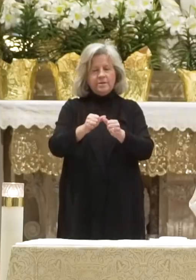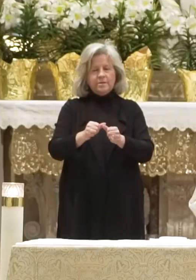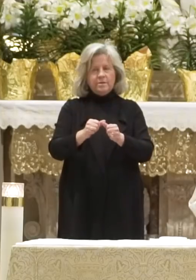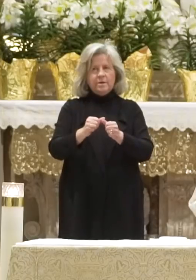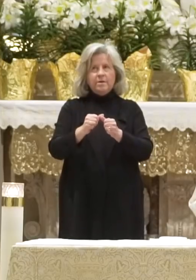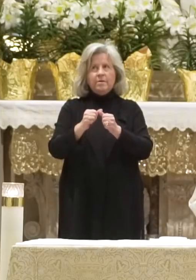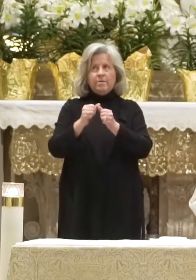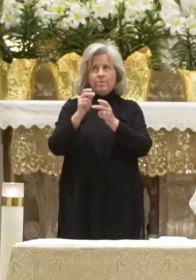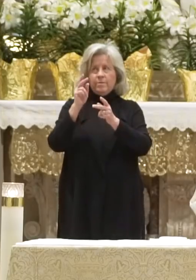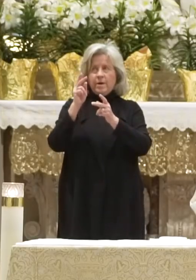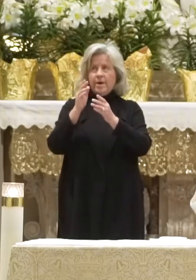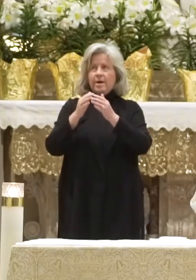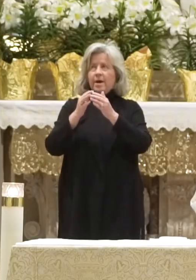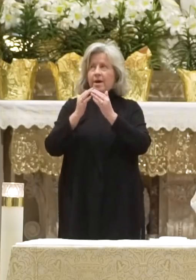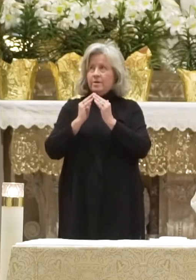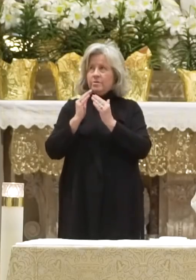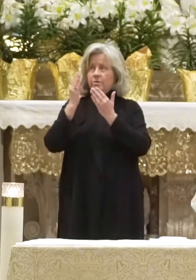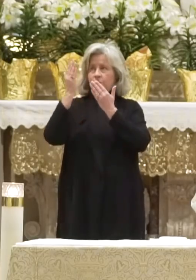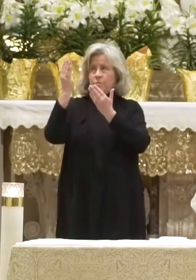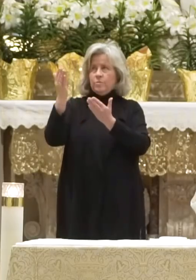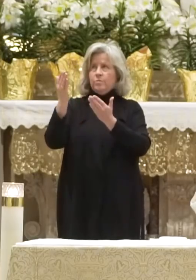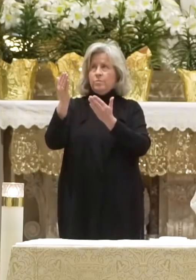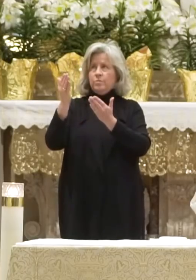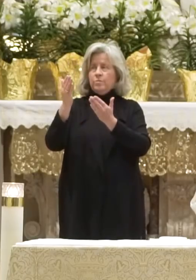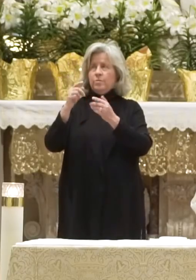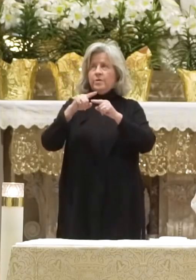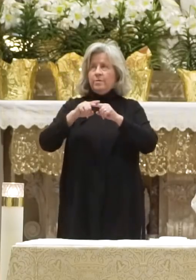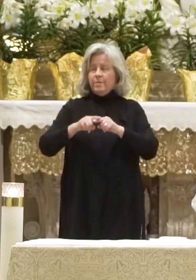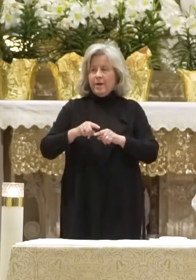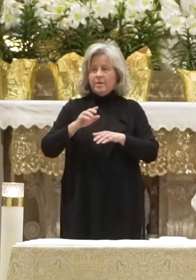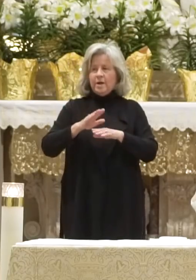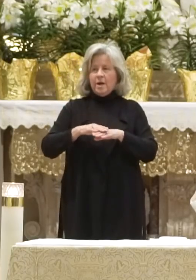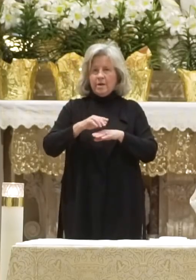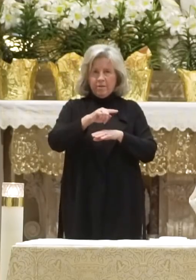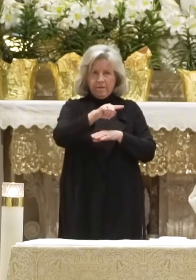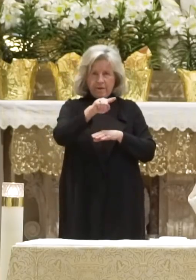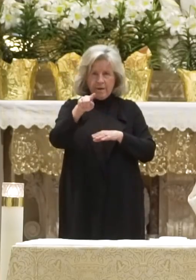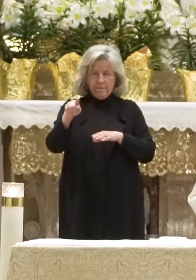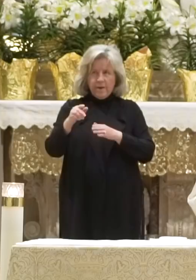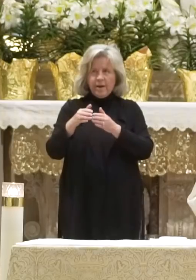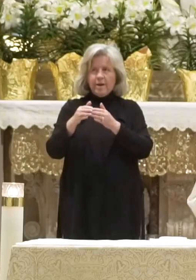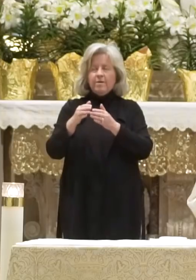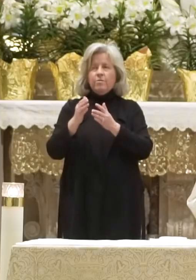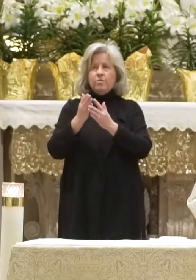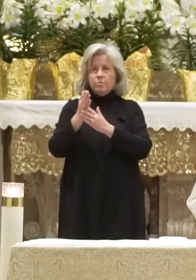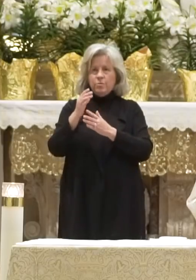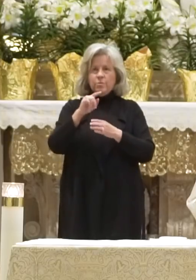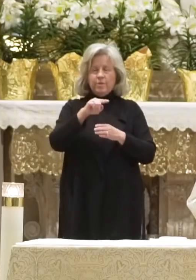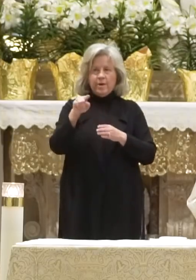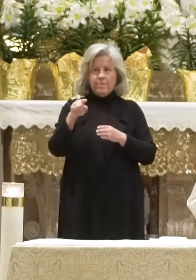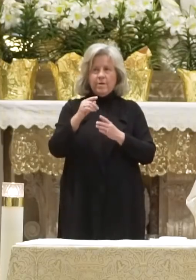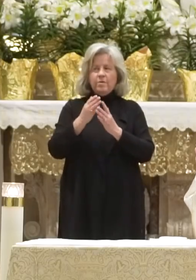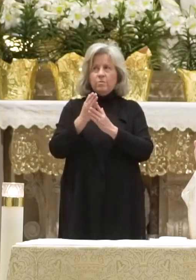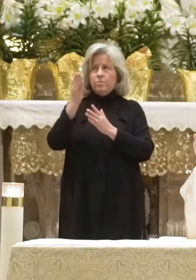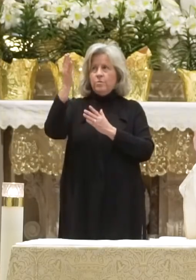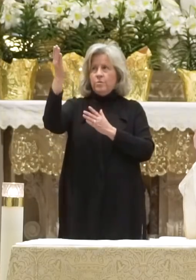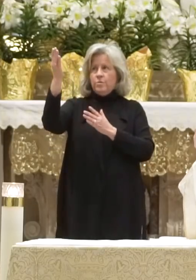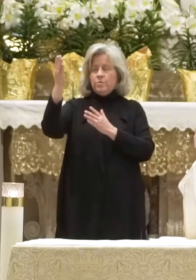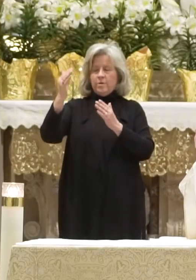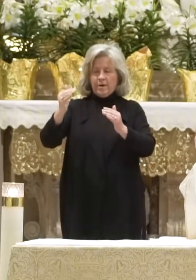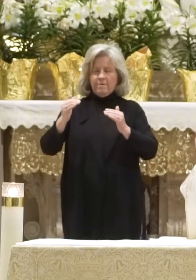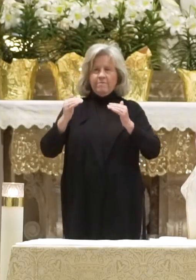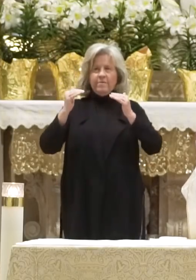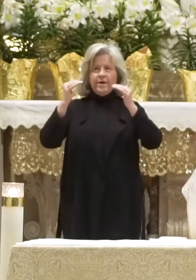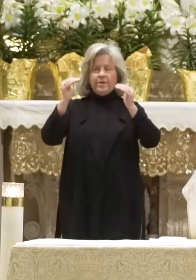presence we rely for unfailing help. May this sacrifice of our reconciliation, we pray, O Lord, advance